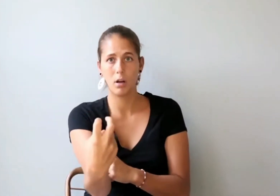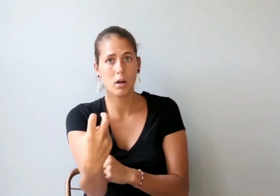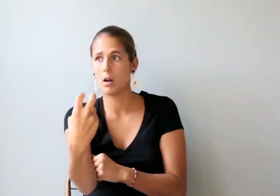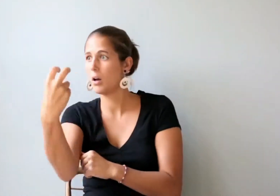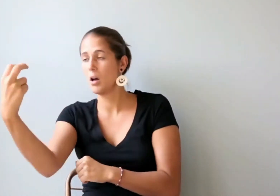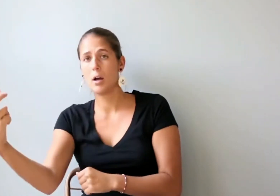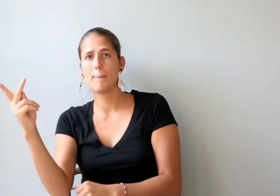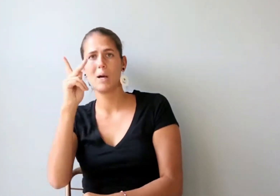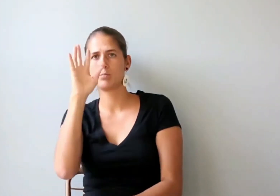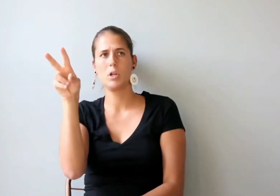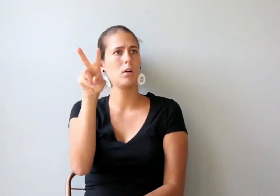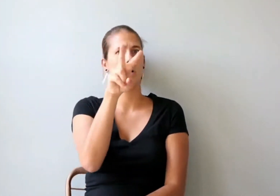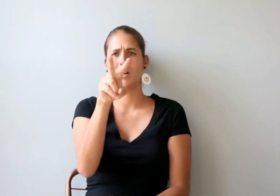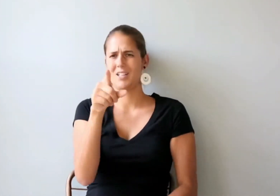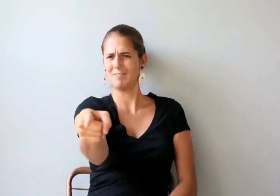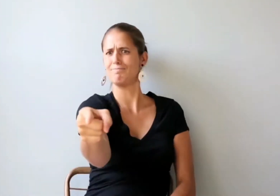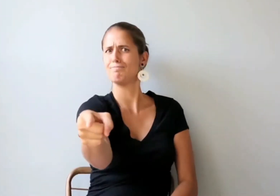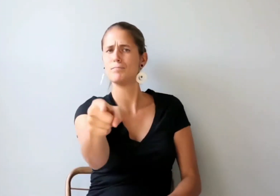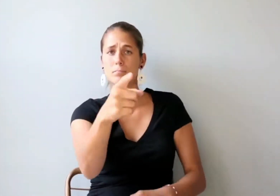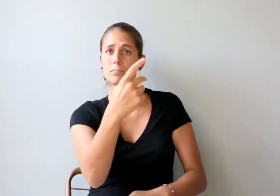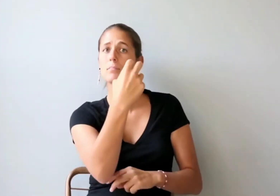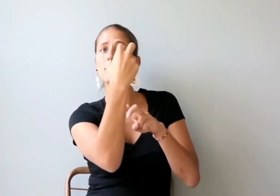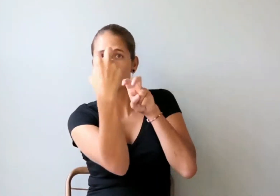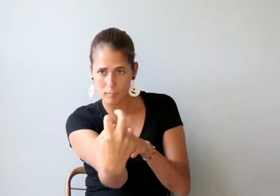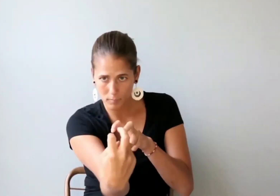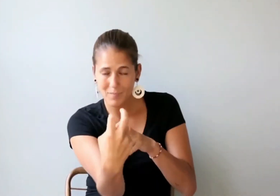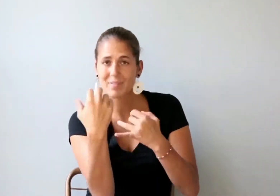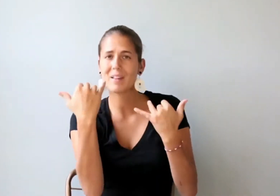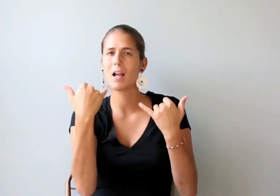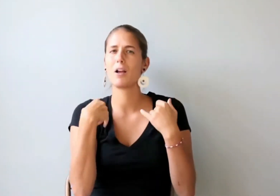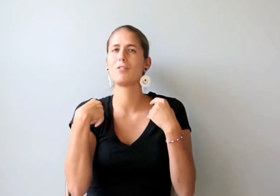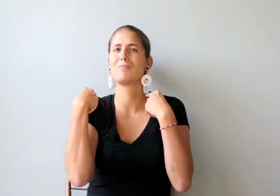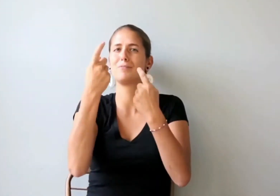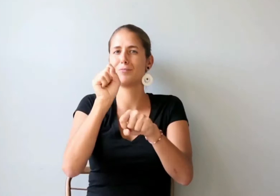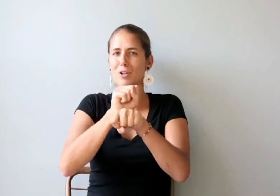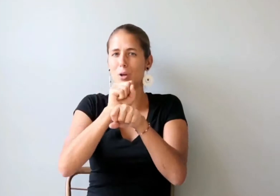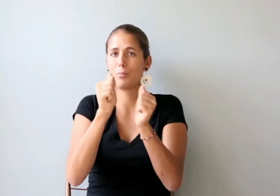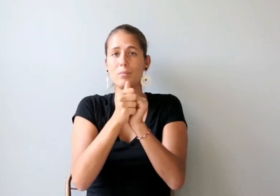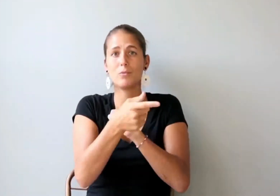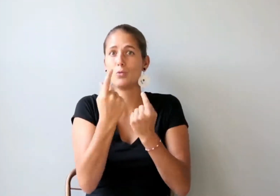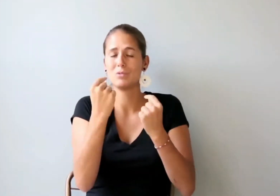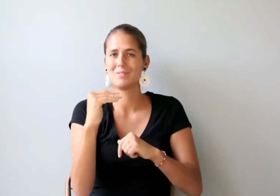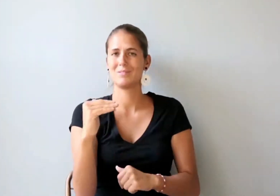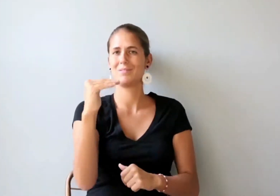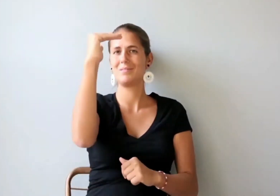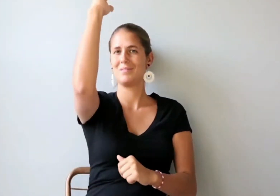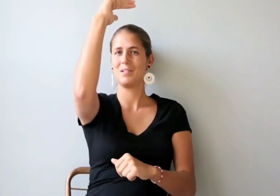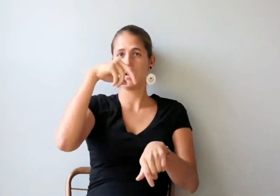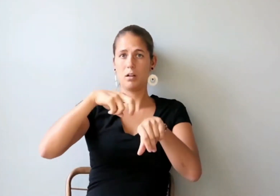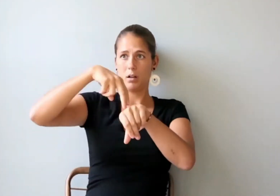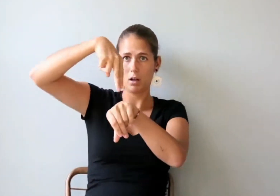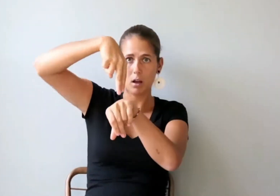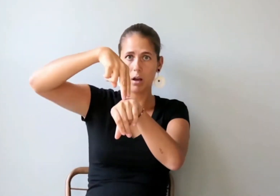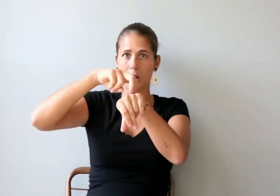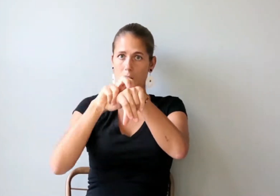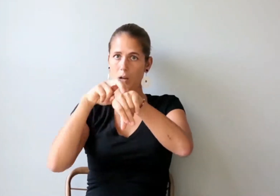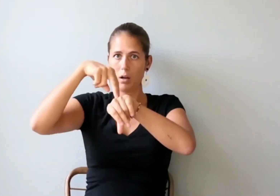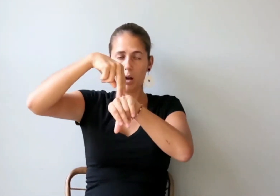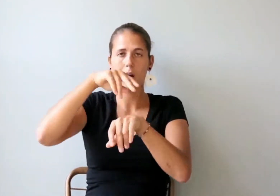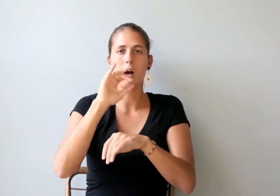in front of her or maybe to the side. She will look around and let the interpreter know exactly where they need to be.